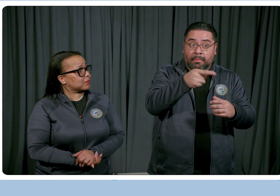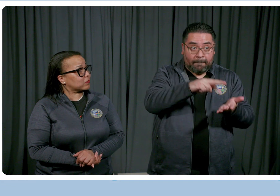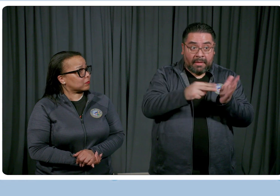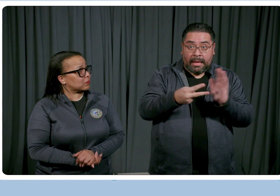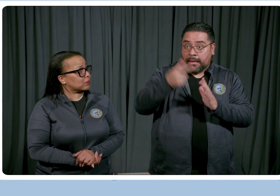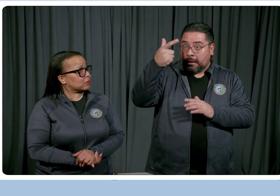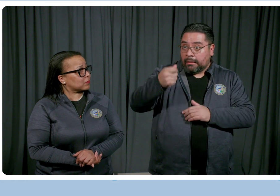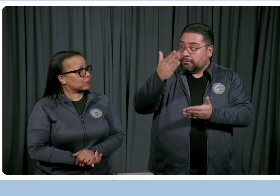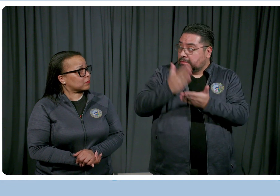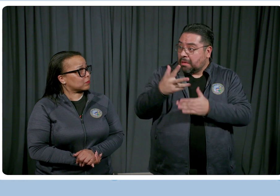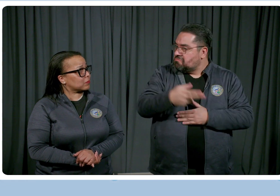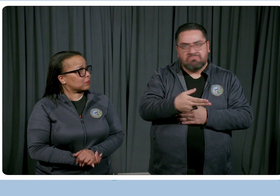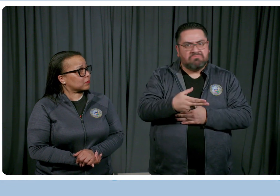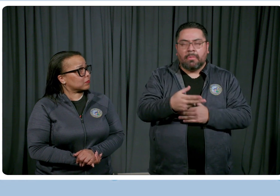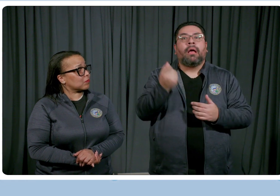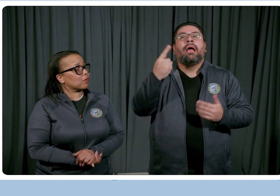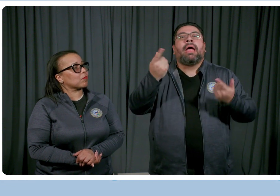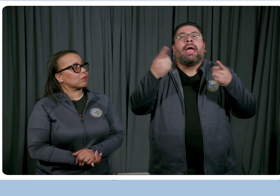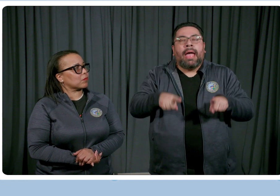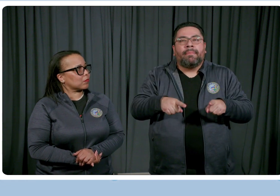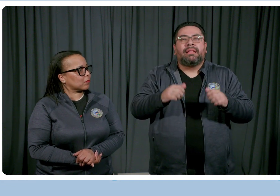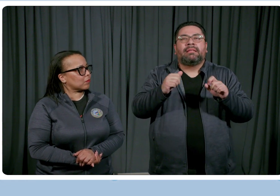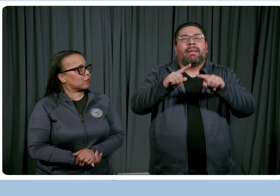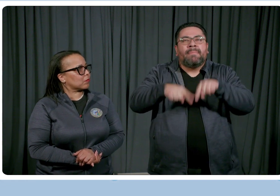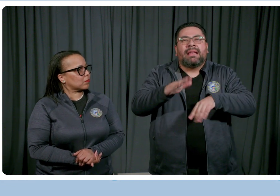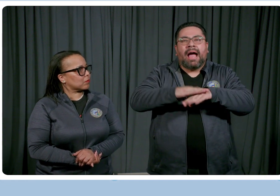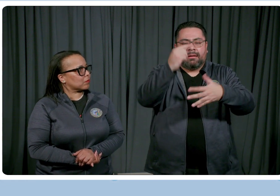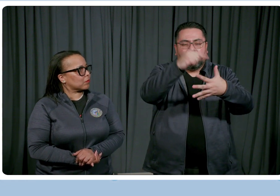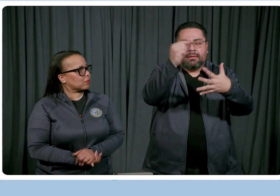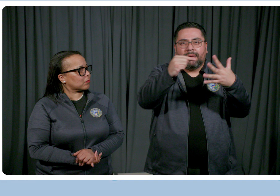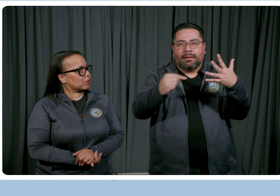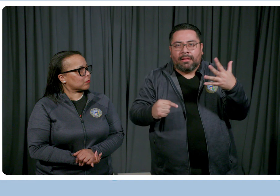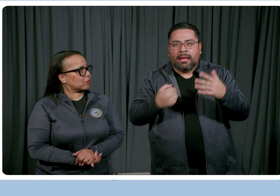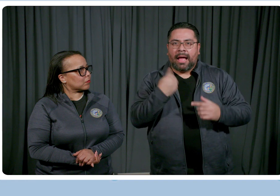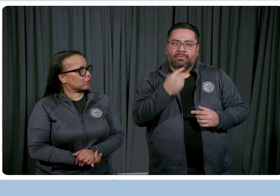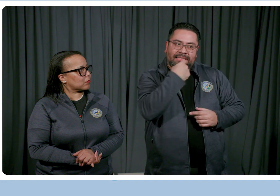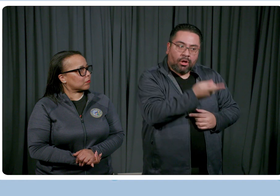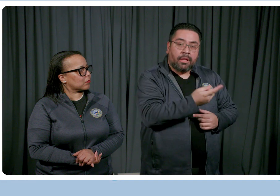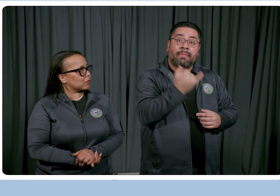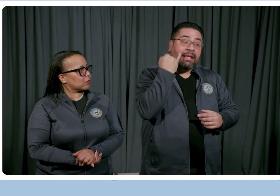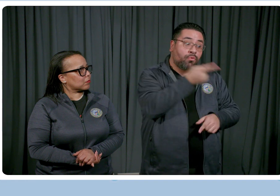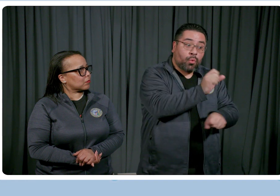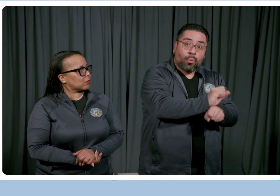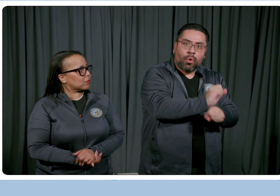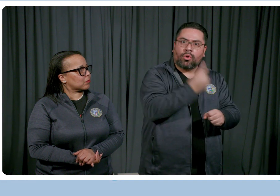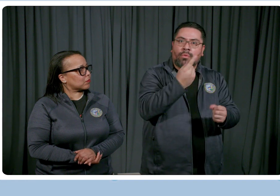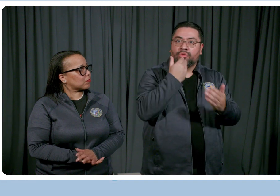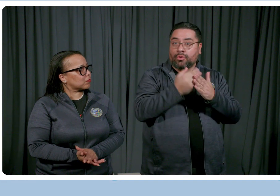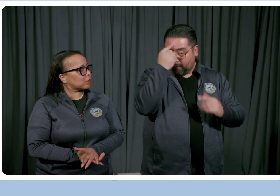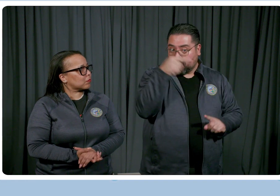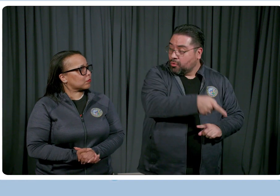work that they're going to lose their benefit. There are stages. And I always tell the individual it's always good for them to